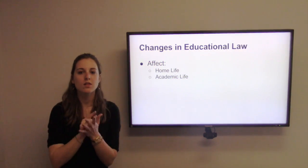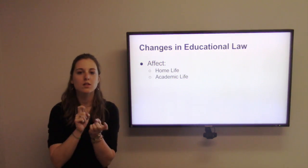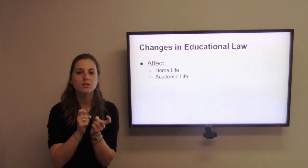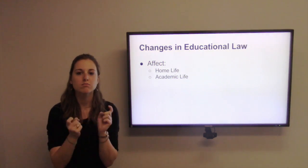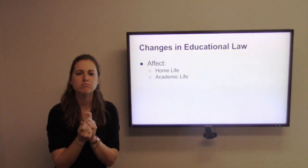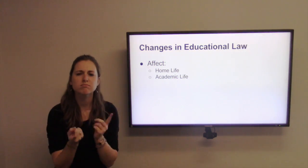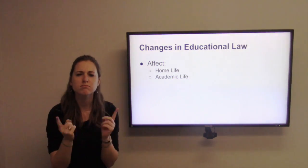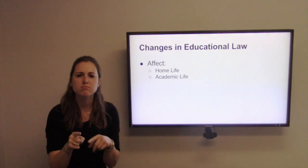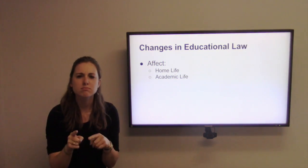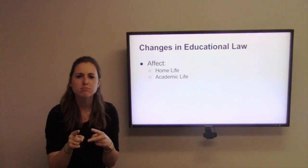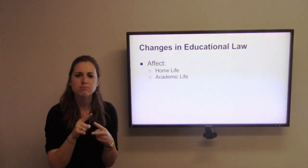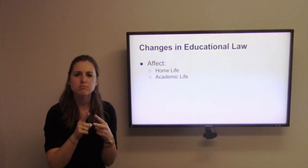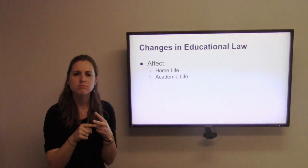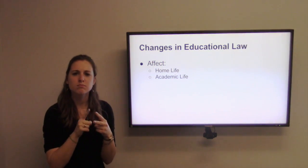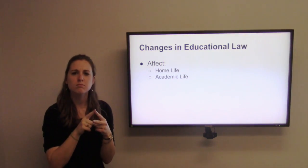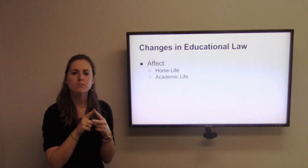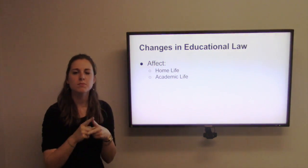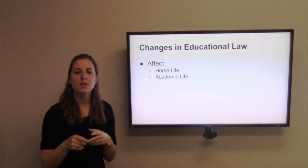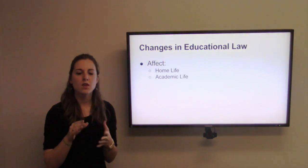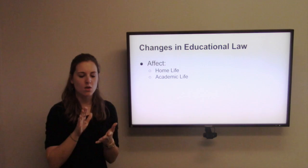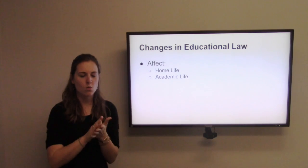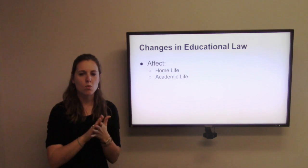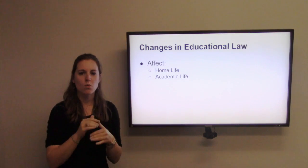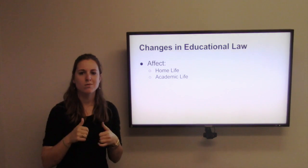law changes, both home life and academic life change.